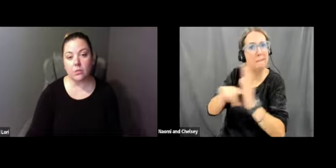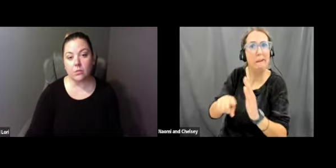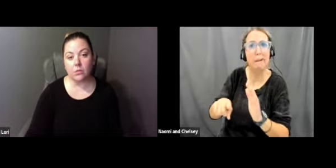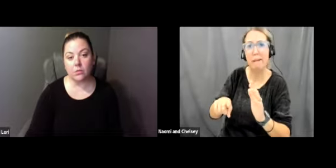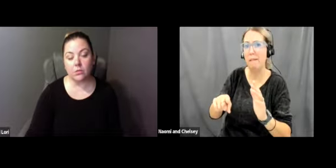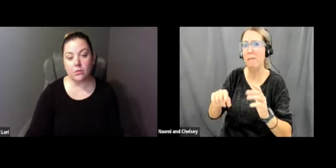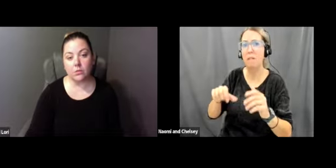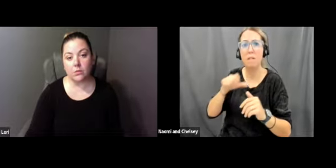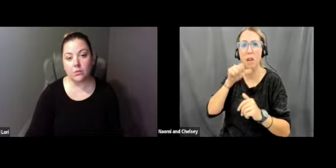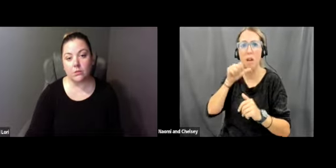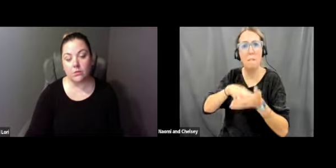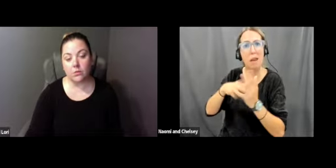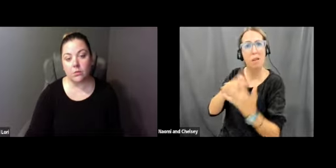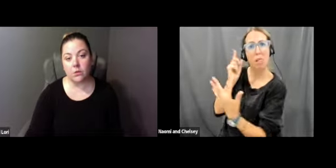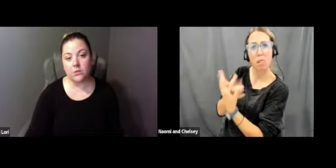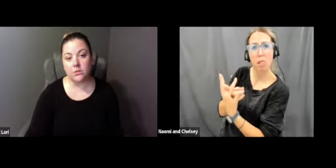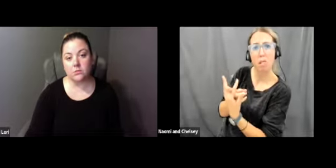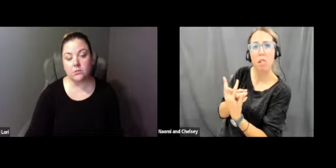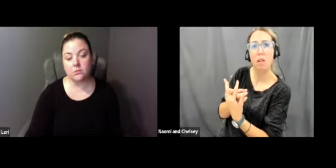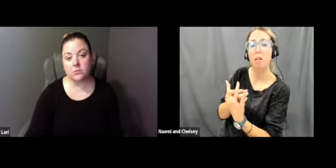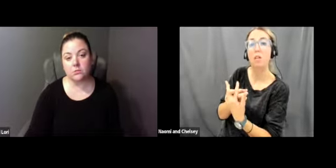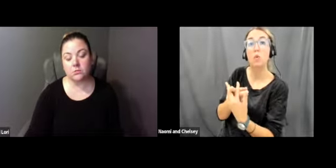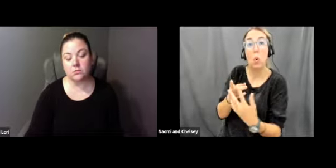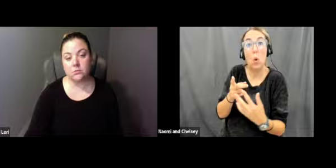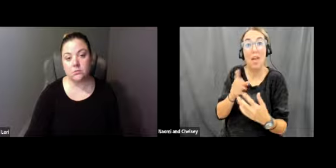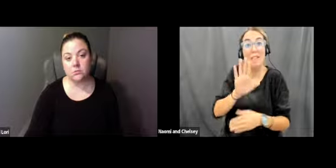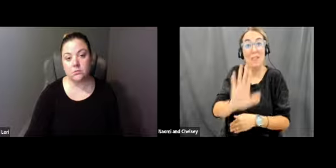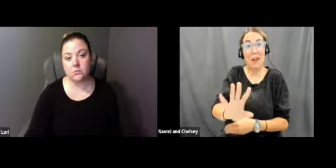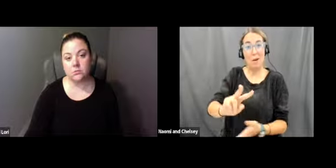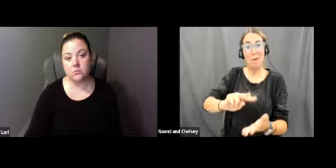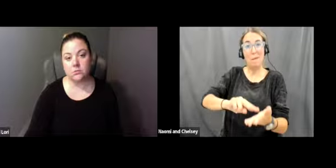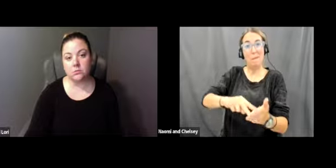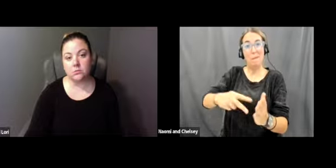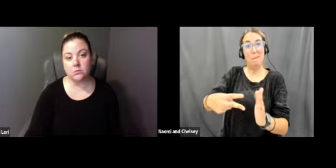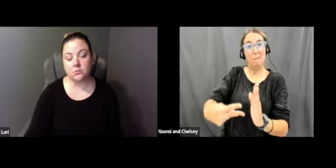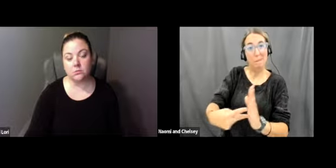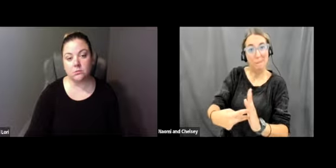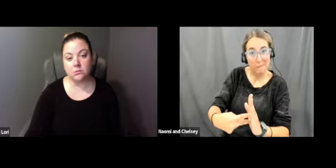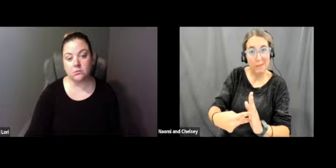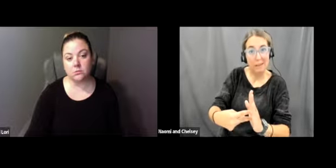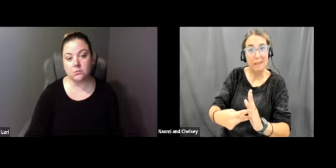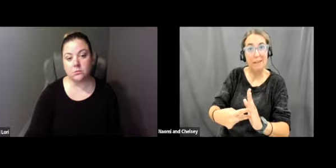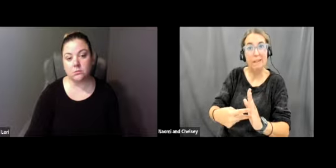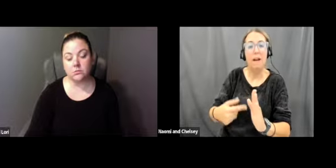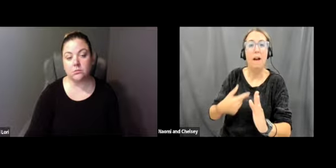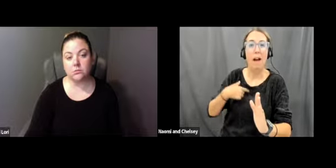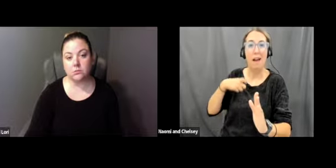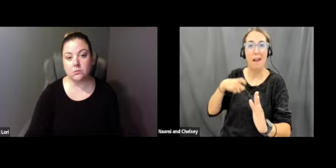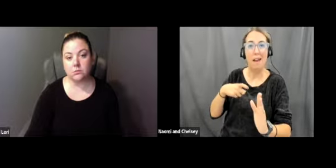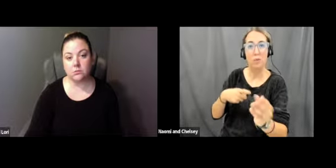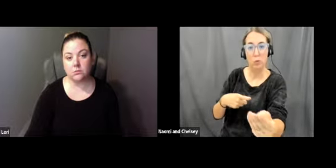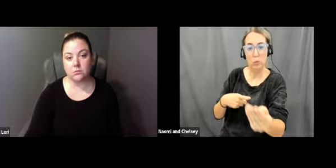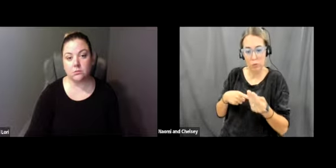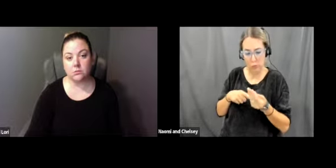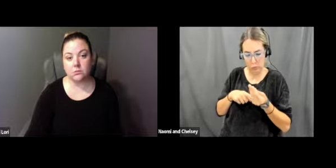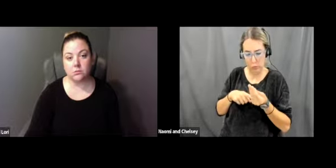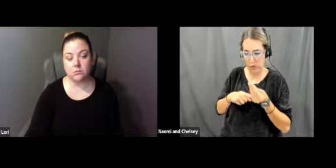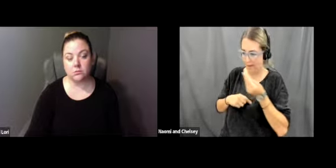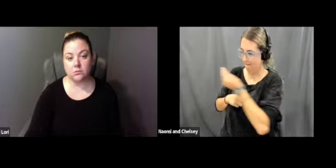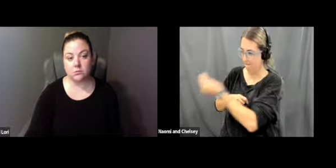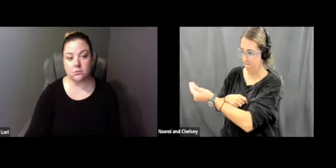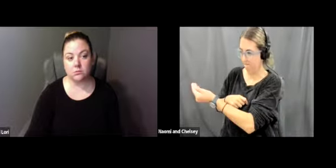of navigate their intention of just using that as a descriptor, whereas I would never say that